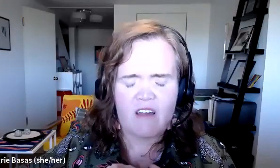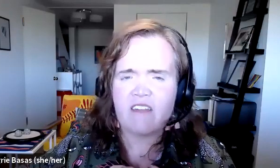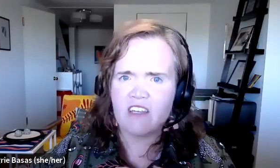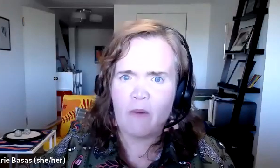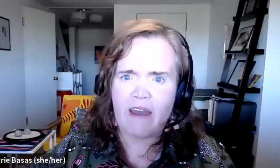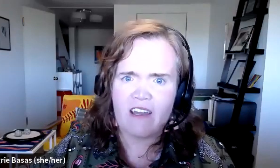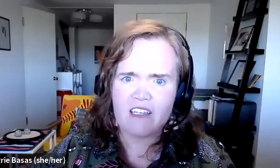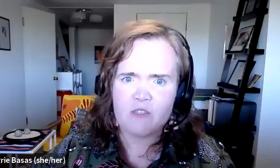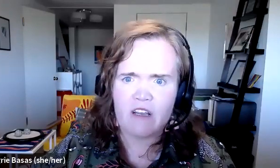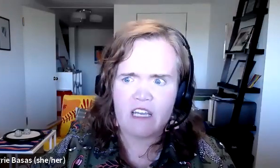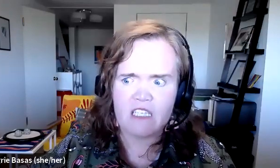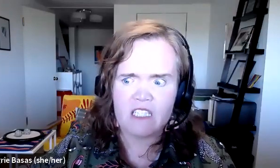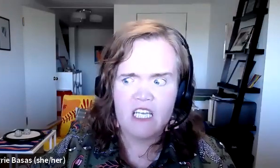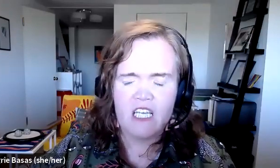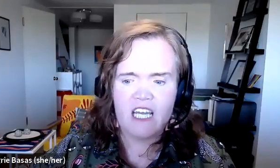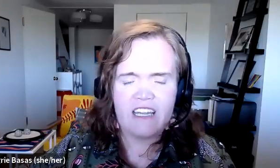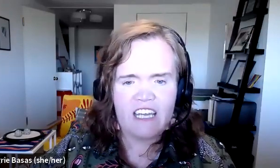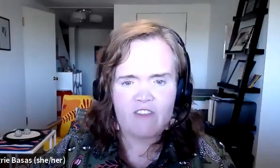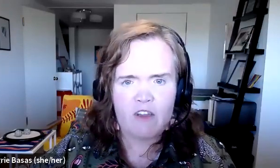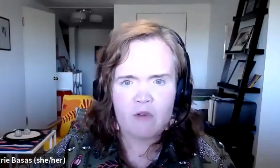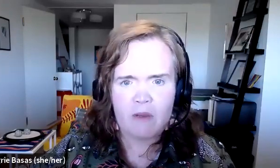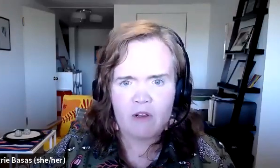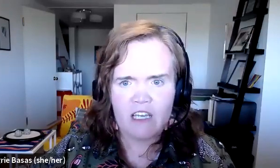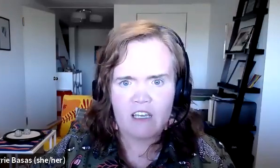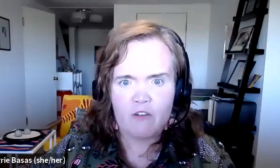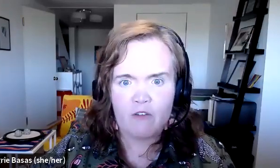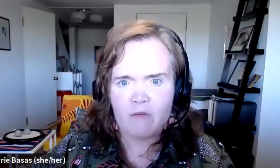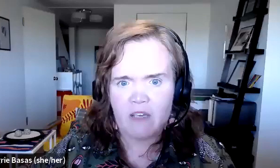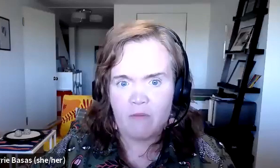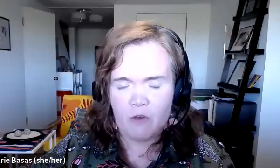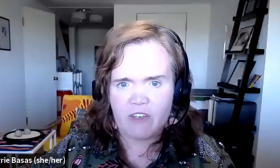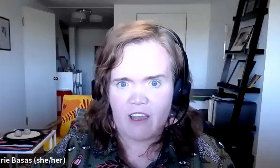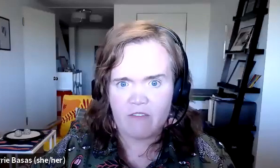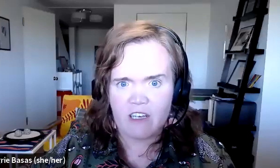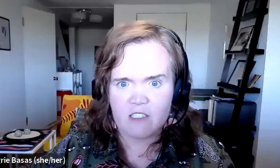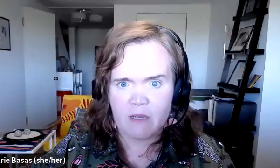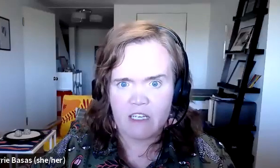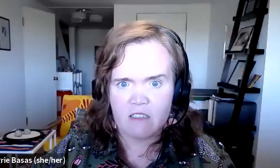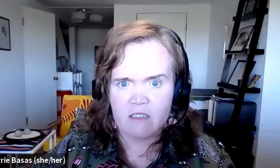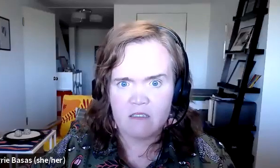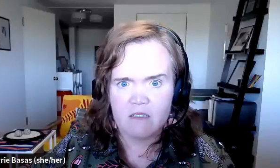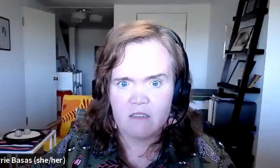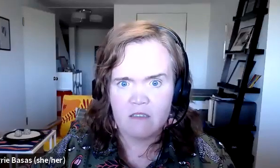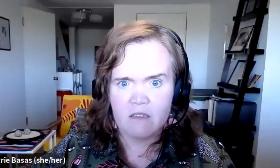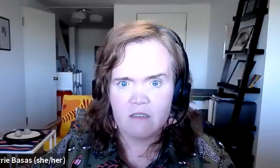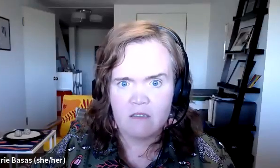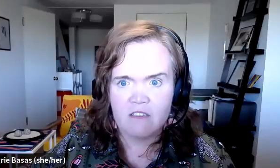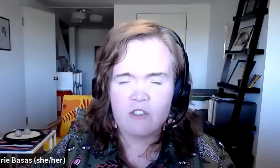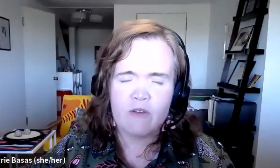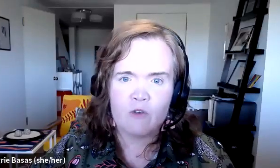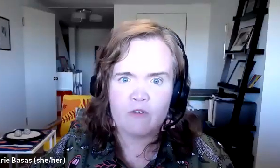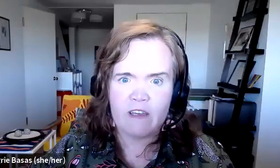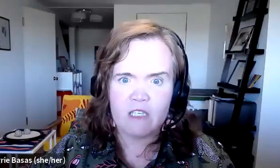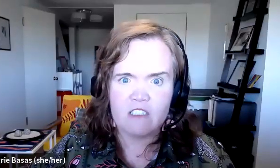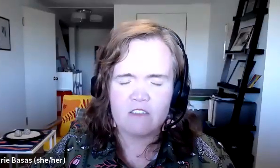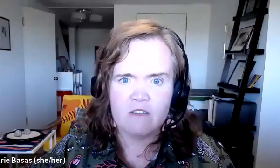really glad that you had that experience. And I think if I'm remembering, your family moved to have that experience. So you